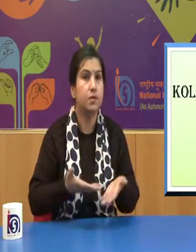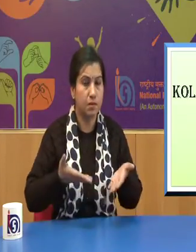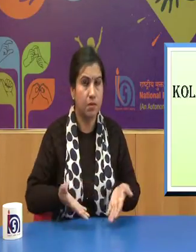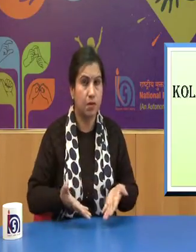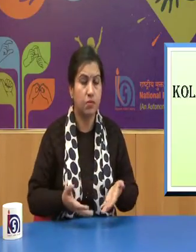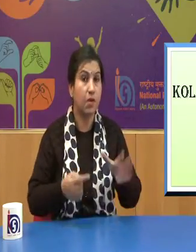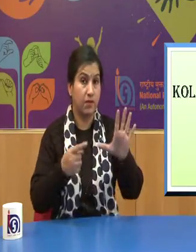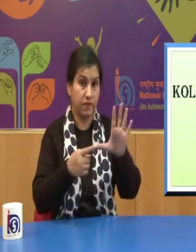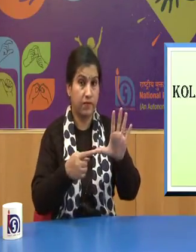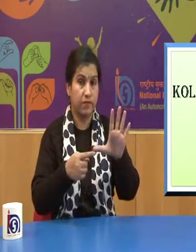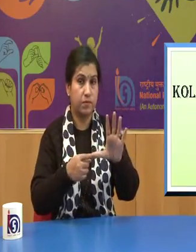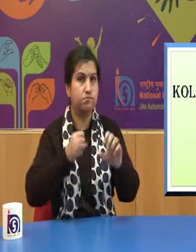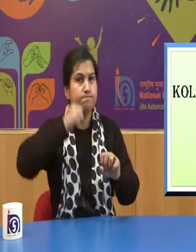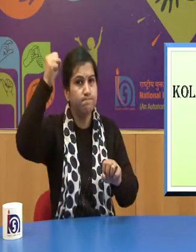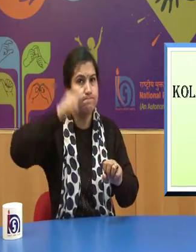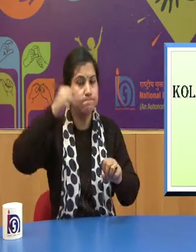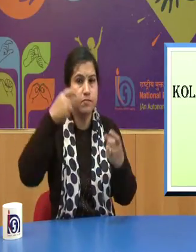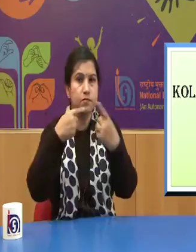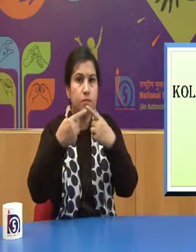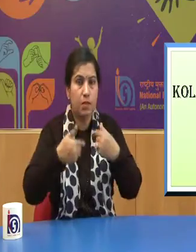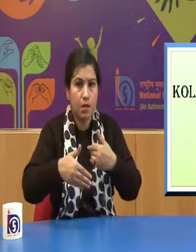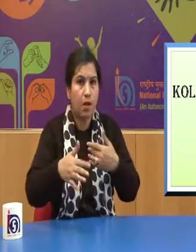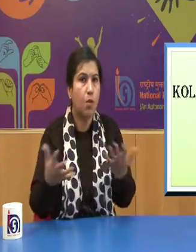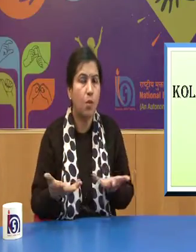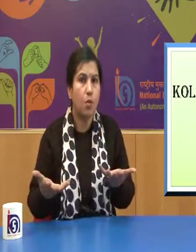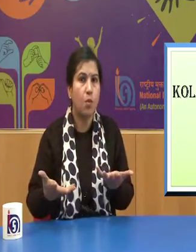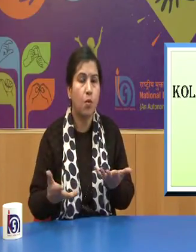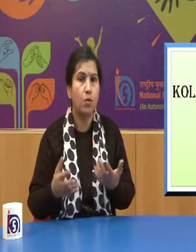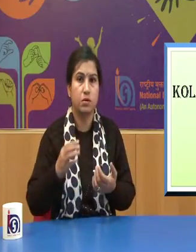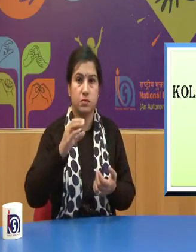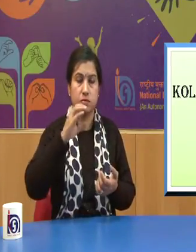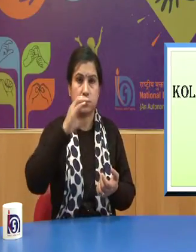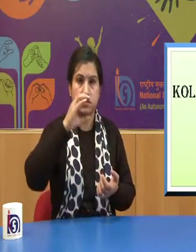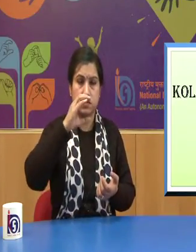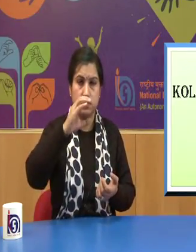Now, the fifth revolt which we are going to discuss is Kol Revolt.